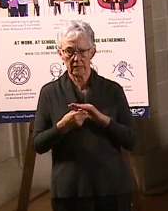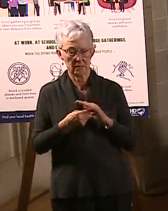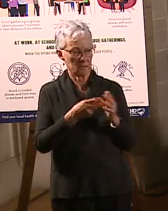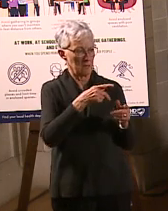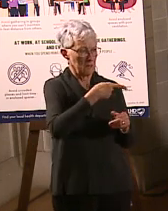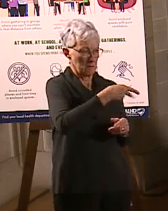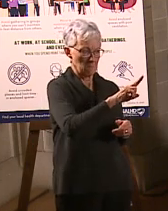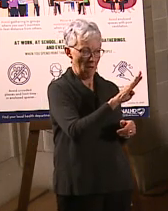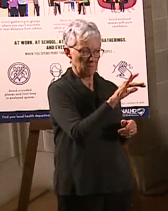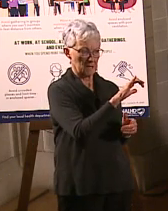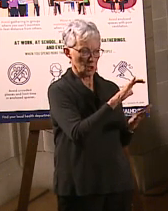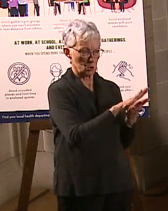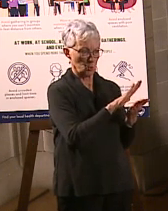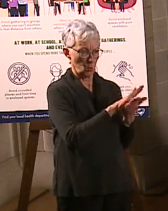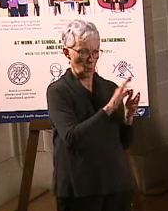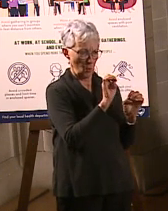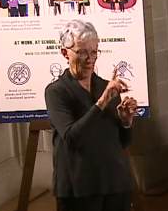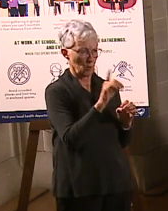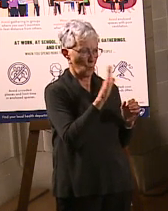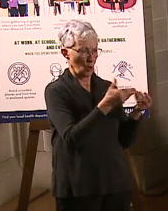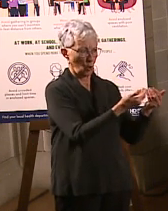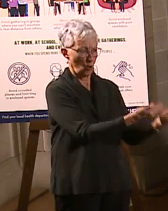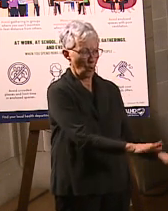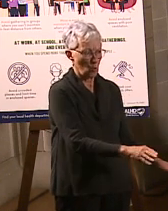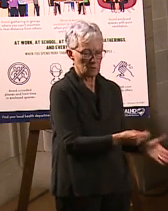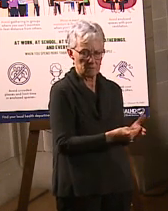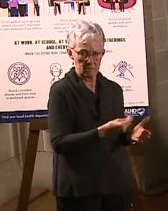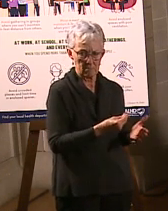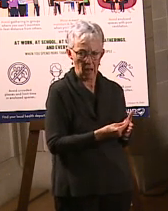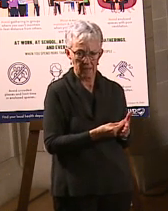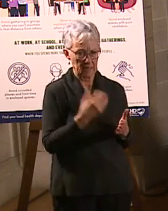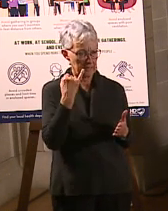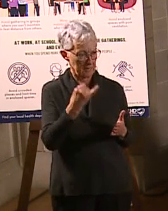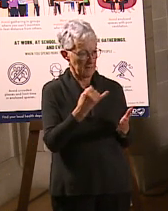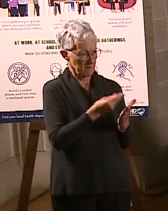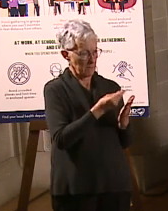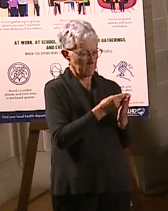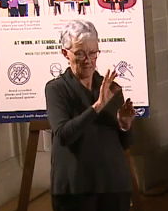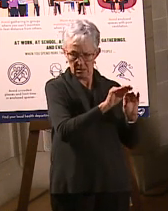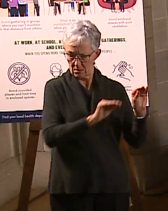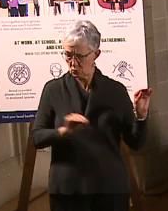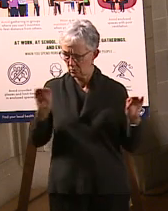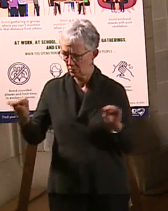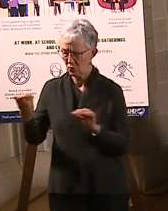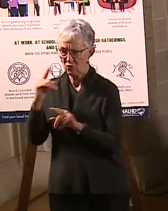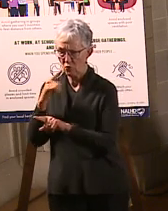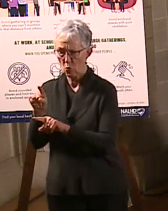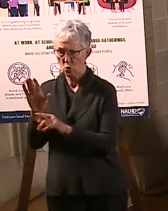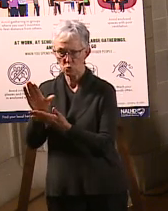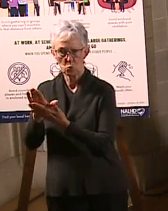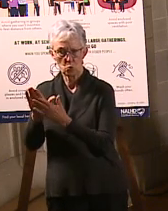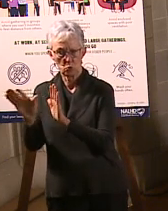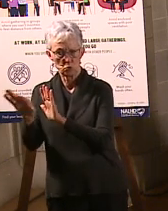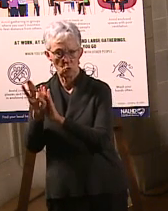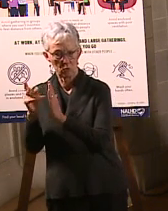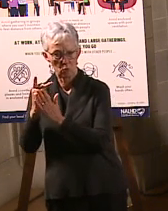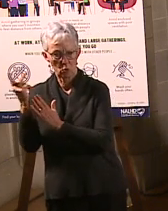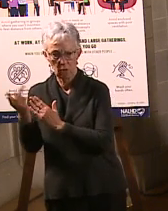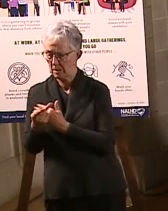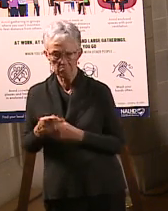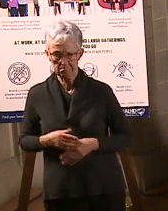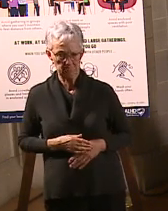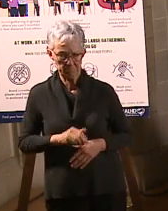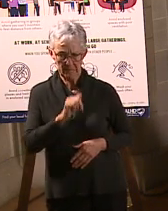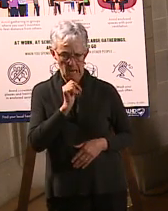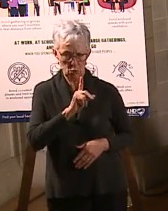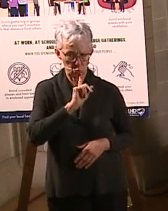school education, and it's just not true. We fully funded the school aid formula. We do that every year, the TIOSA formula, the K through 12 education